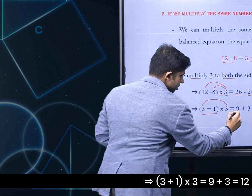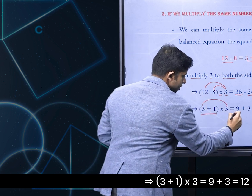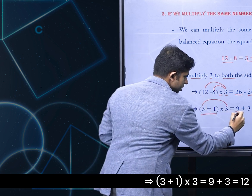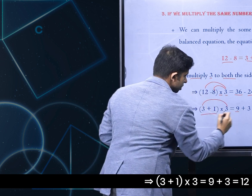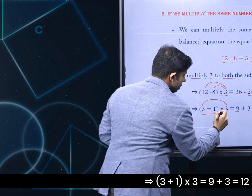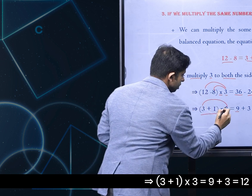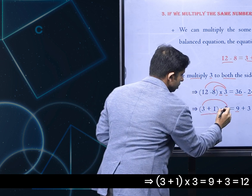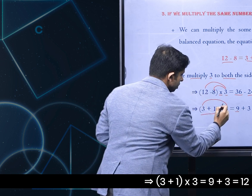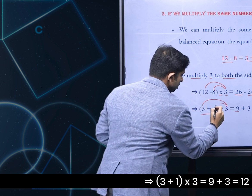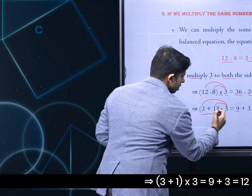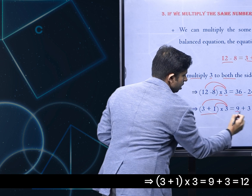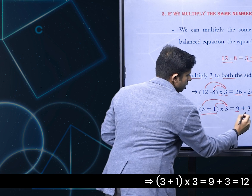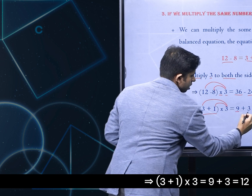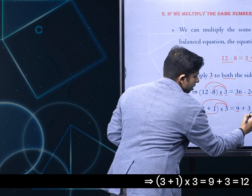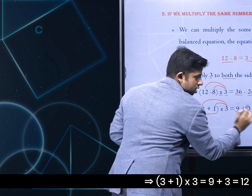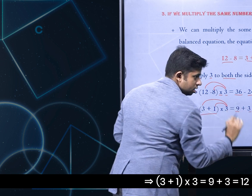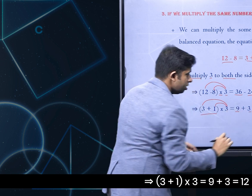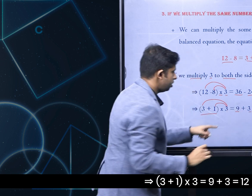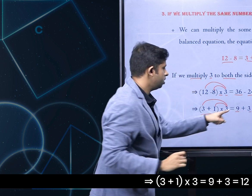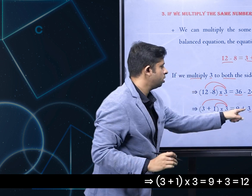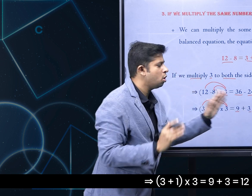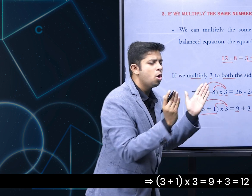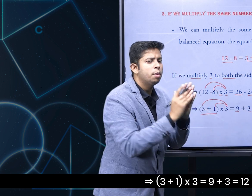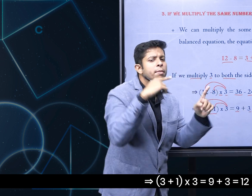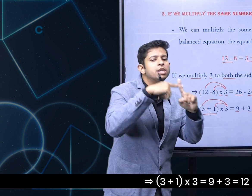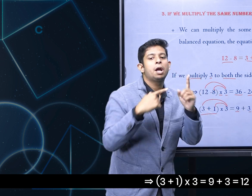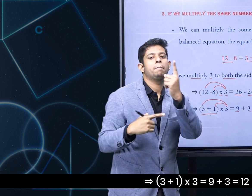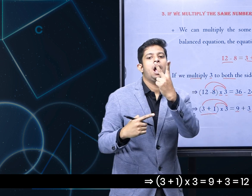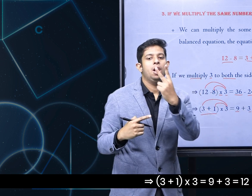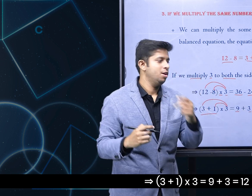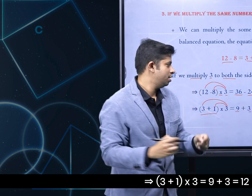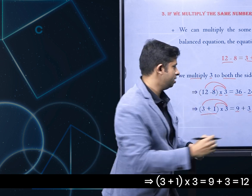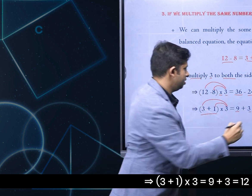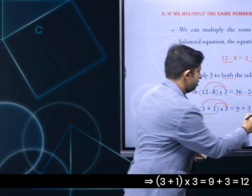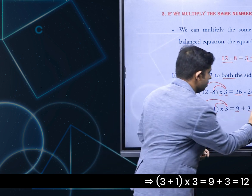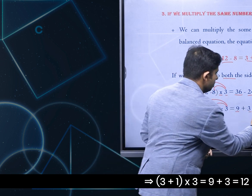equals to 9 plus 3 equals to 12.